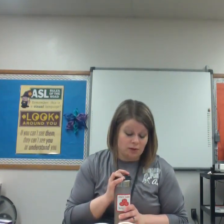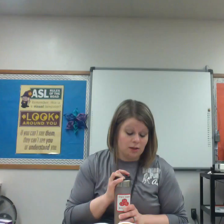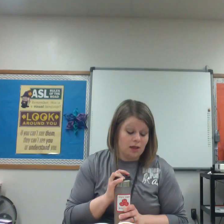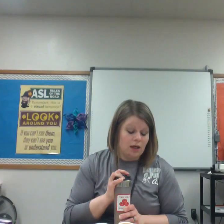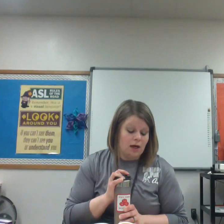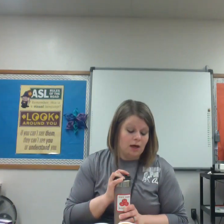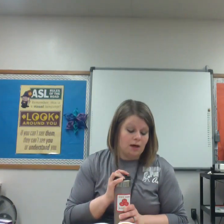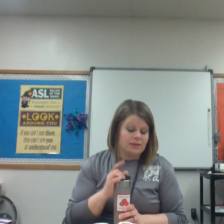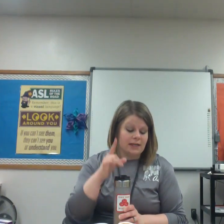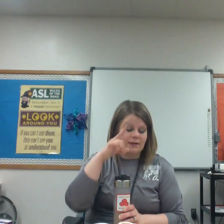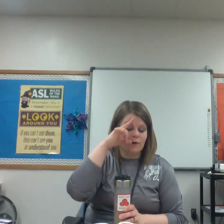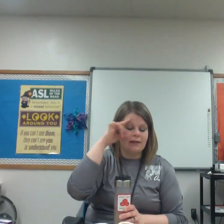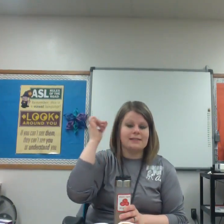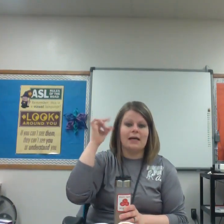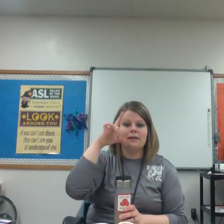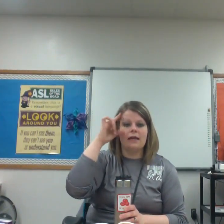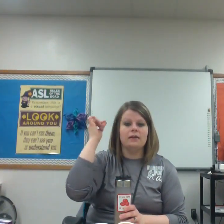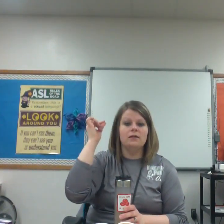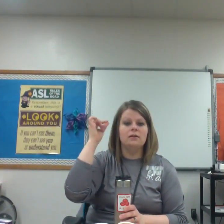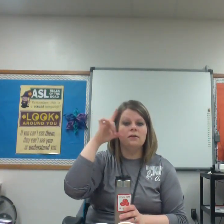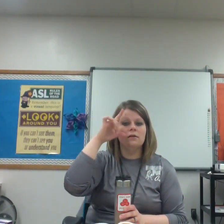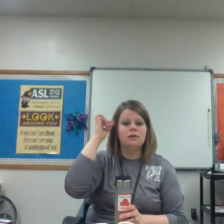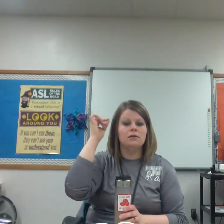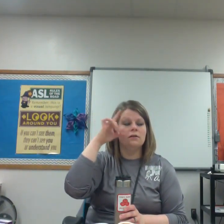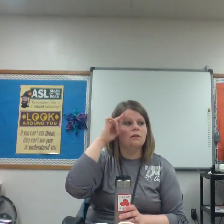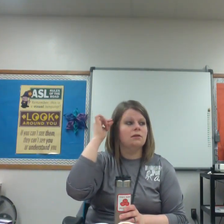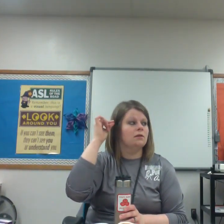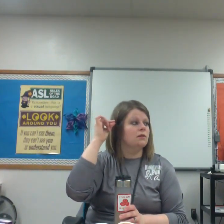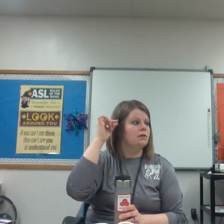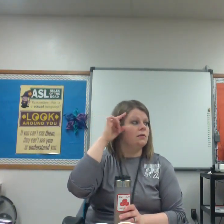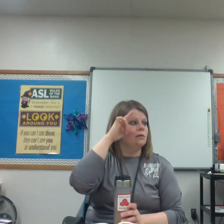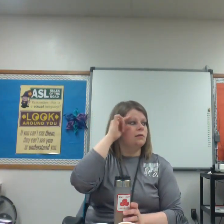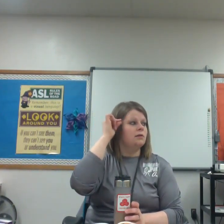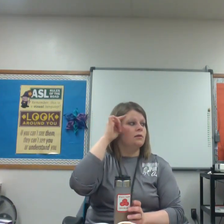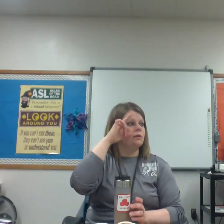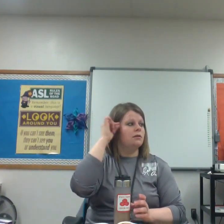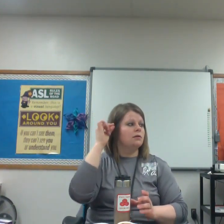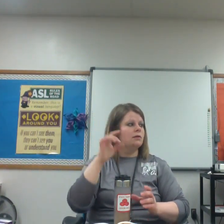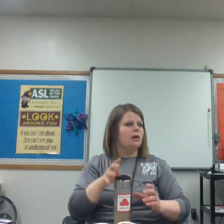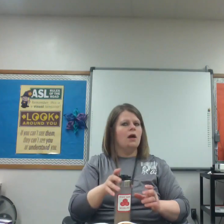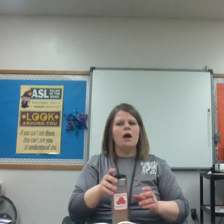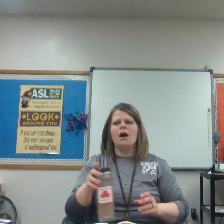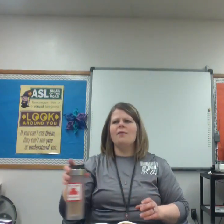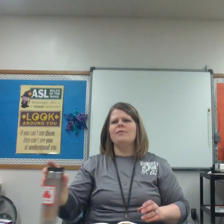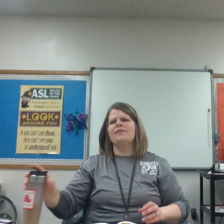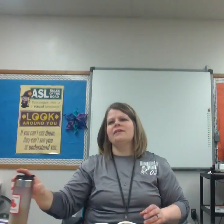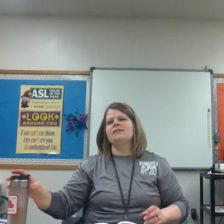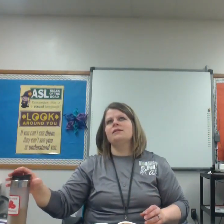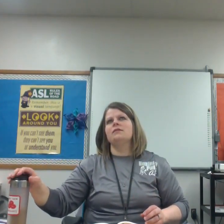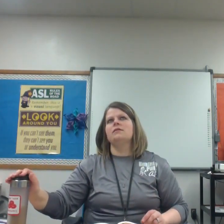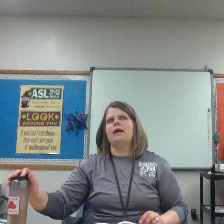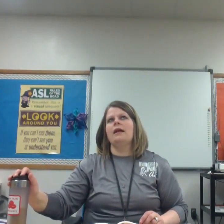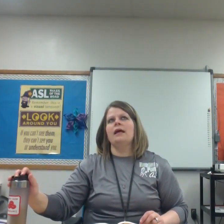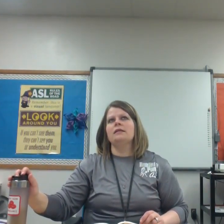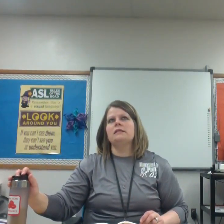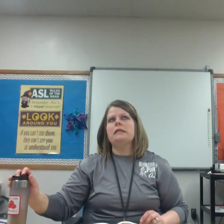school. The sign for it is Gallaudet. Is there like more deaf colleges now? There's NIT,